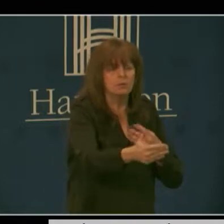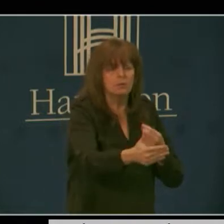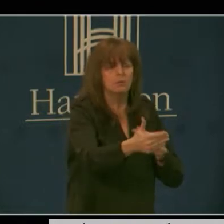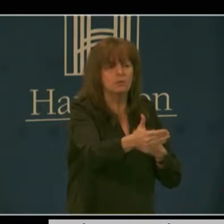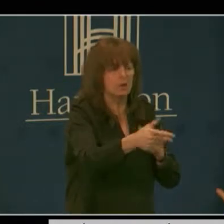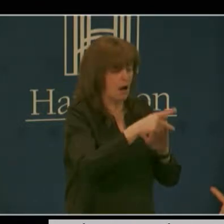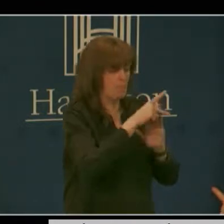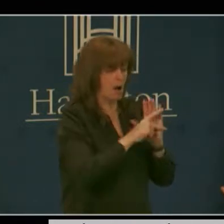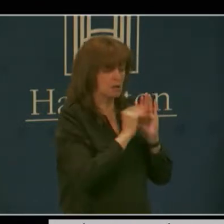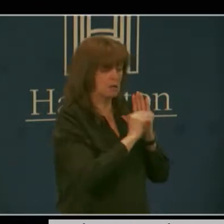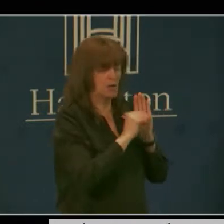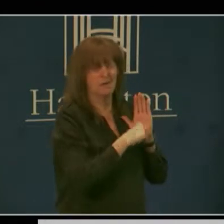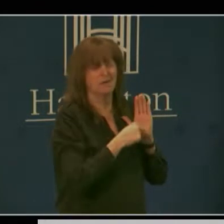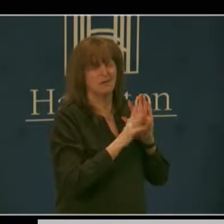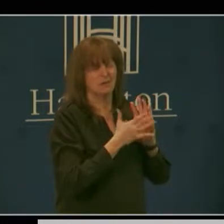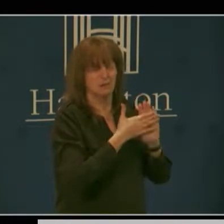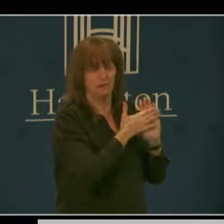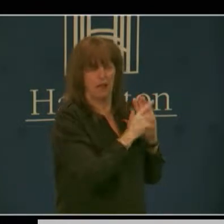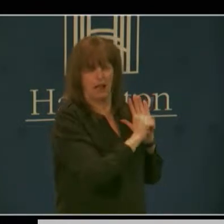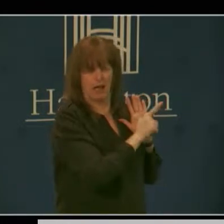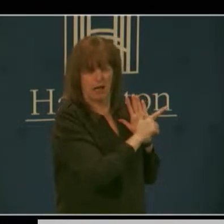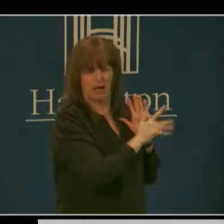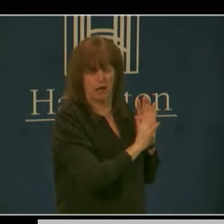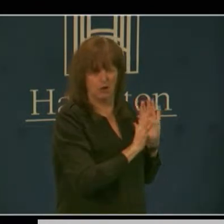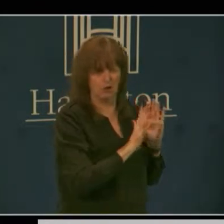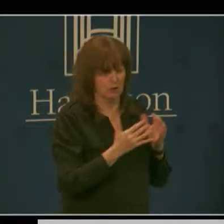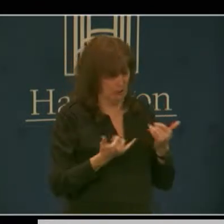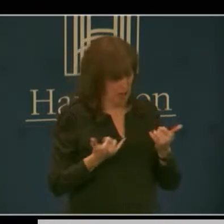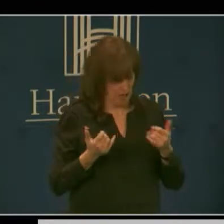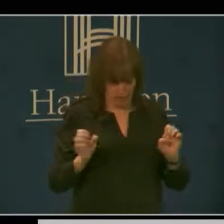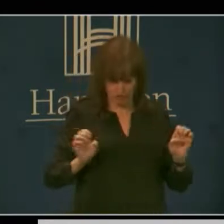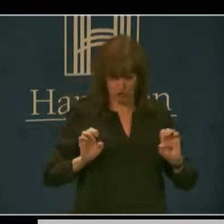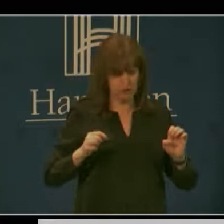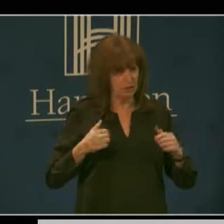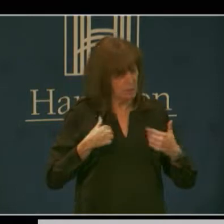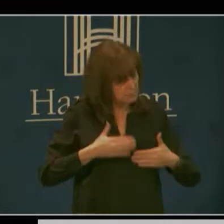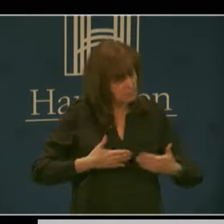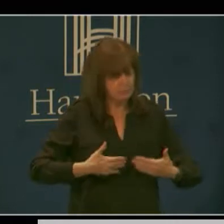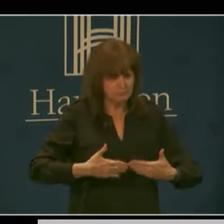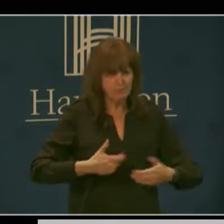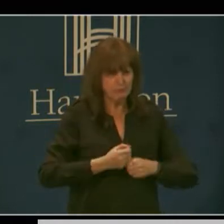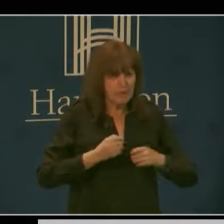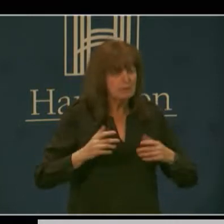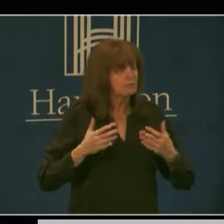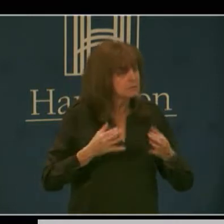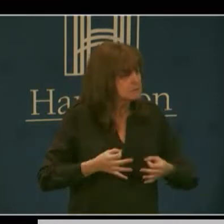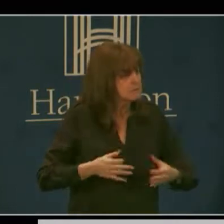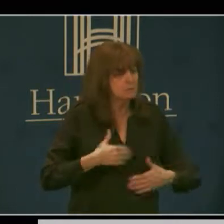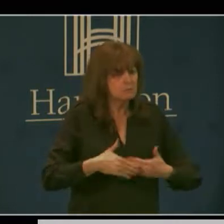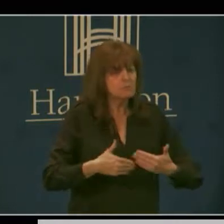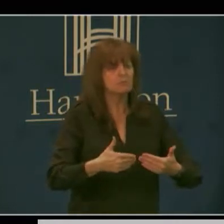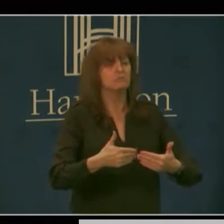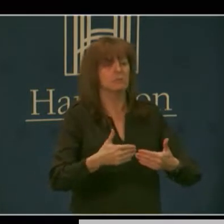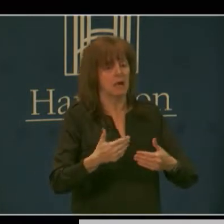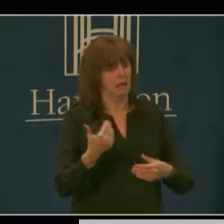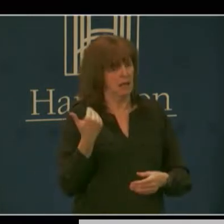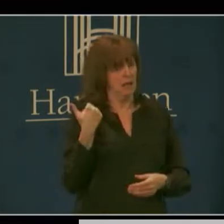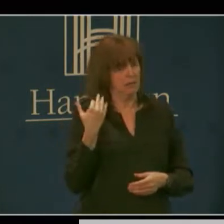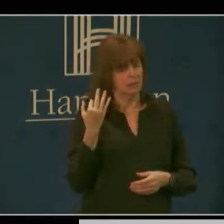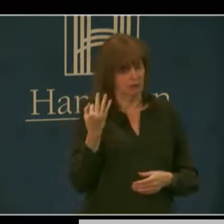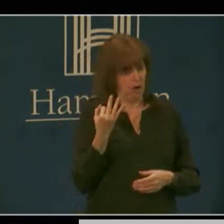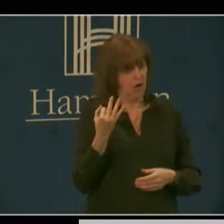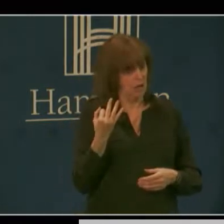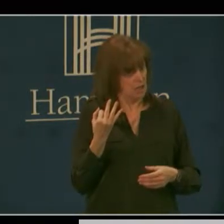we've been in the early stages of this crisis. I will also tell you, as of last Friday, we've stopped meeting physically. We now do it